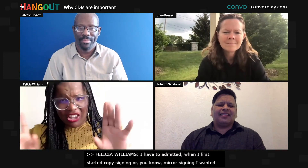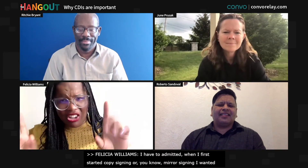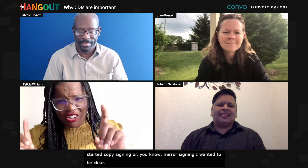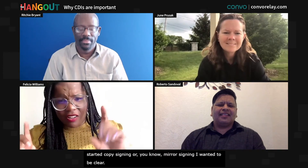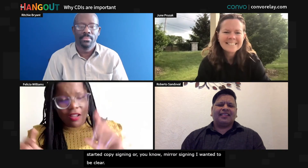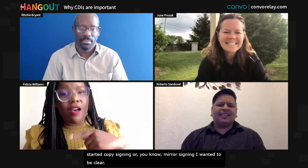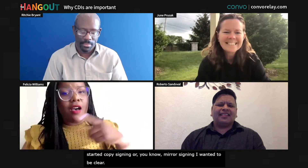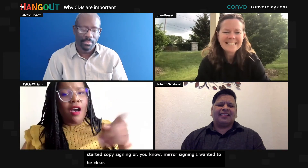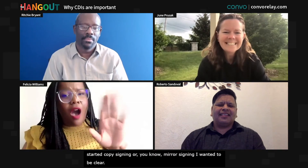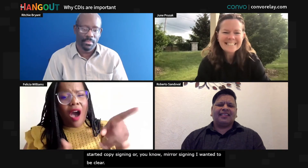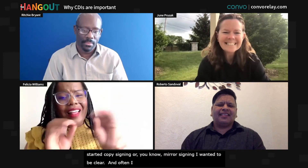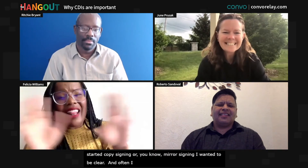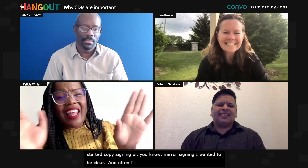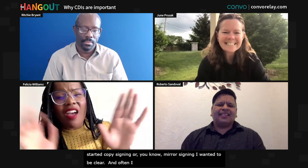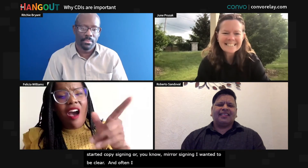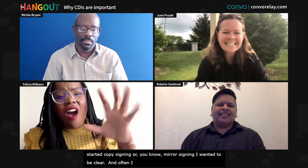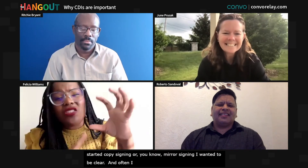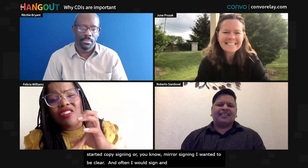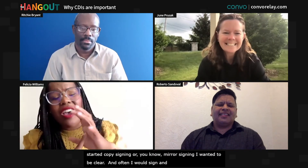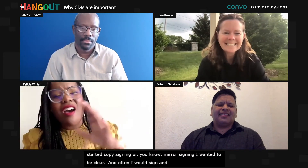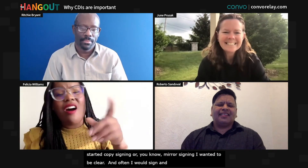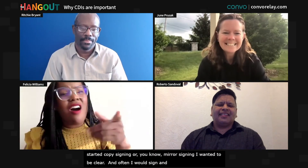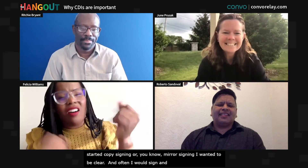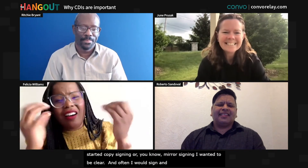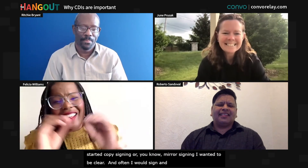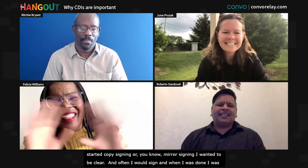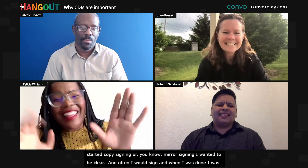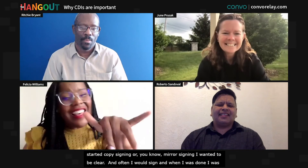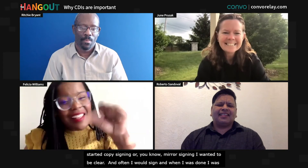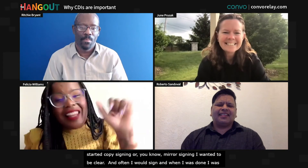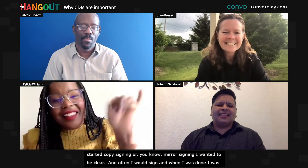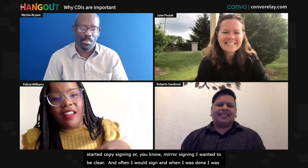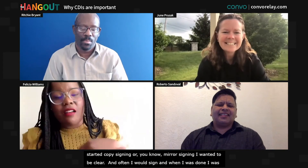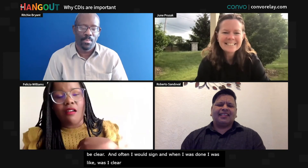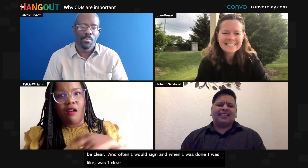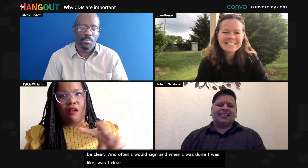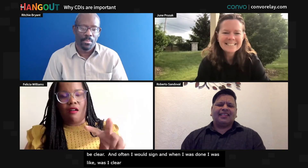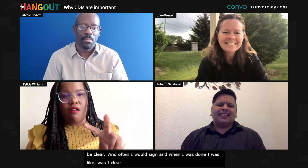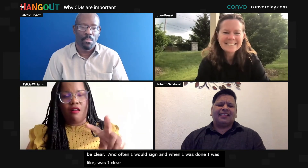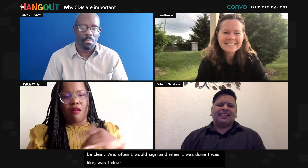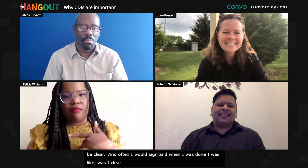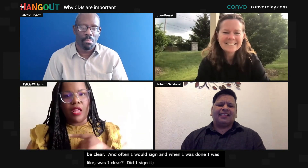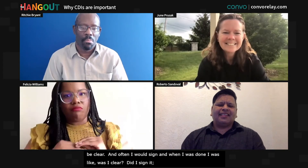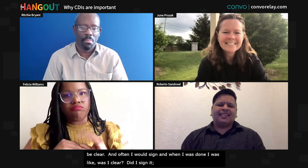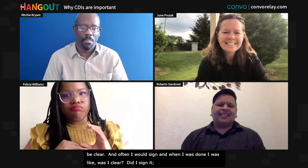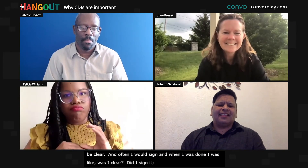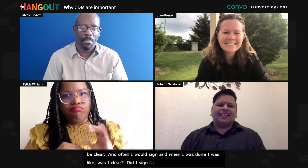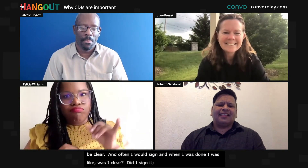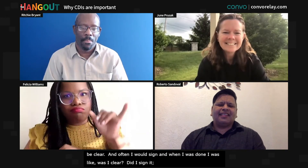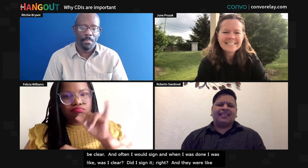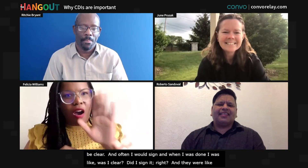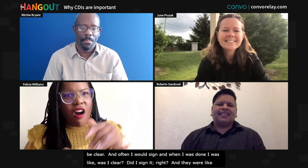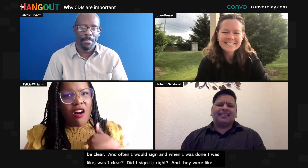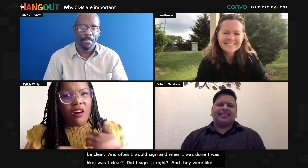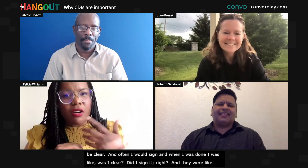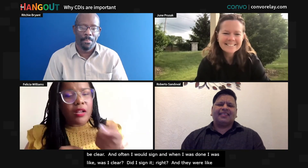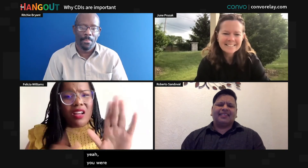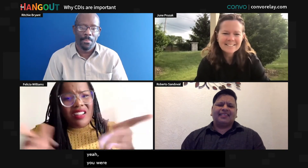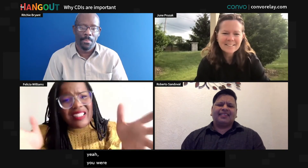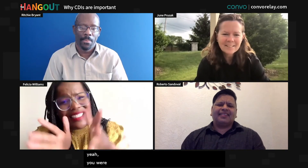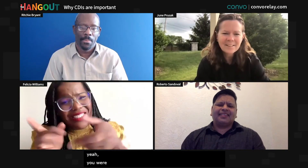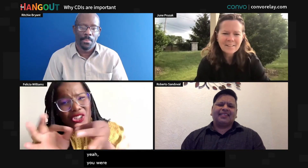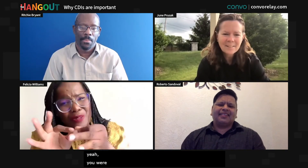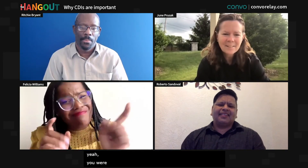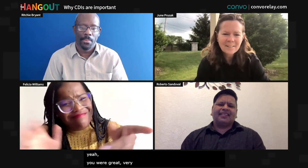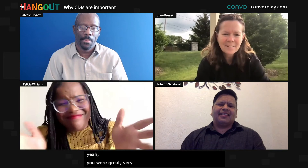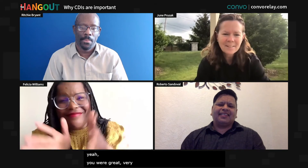was done, I was like, oh my gosh, was I clear? Did I sign it right? And they were like, oh yeah, you were great. You were very clear. Yeah. And I was like, oh, great. I actually felt